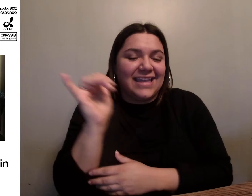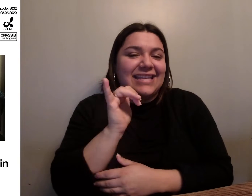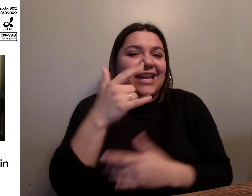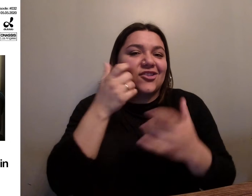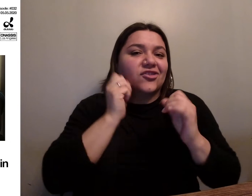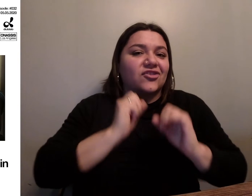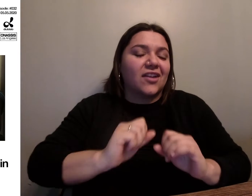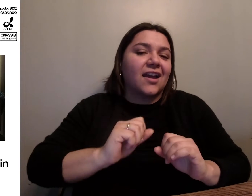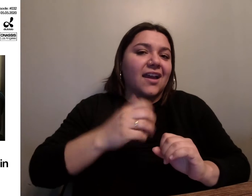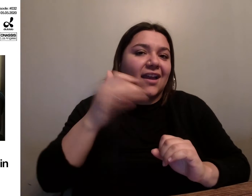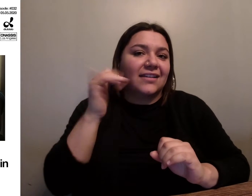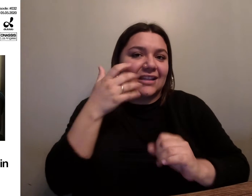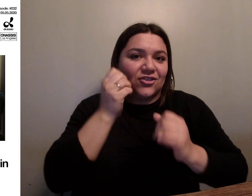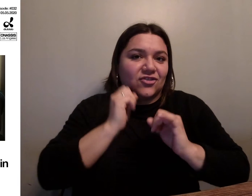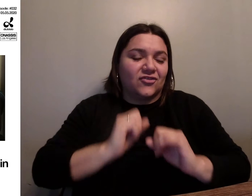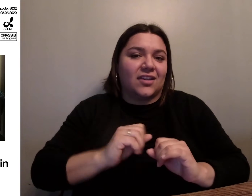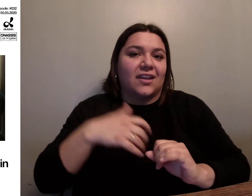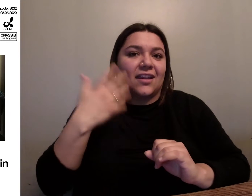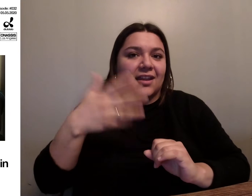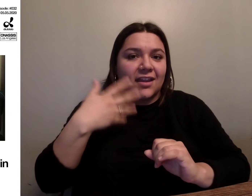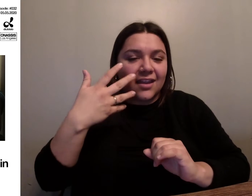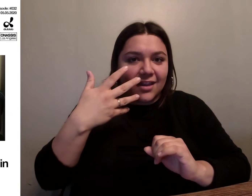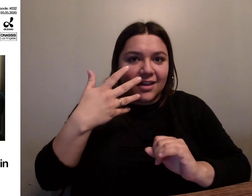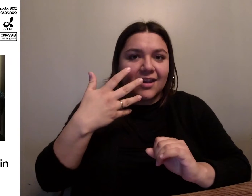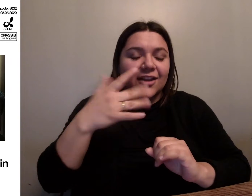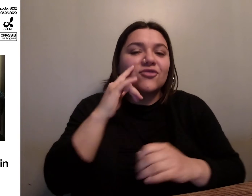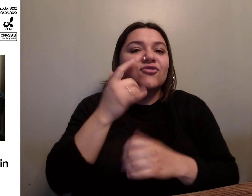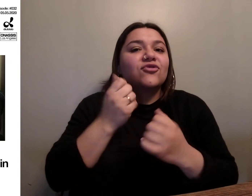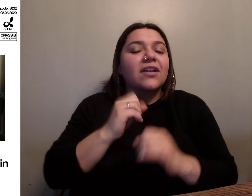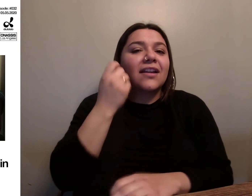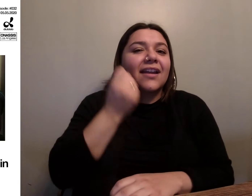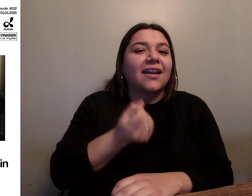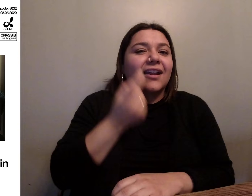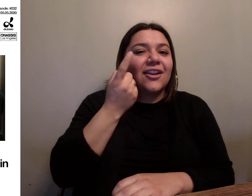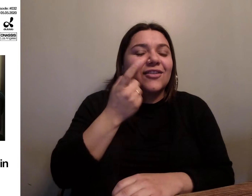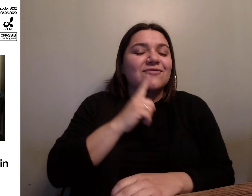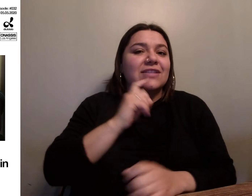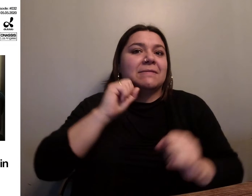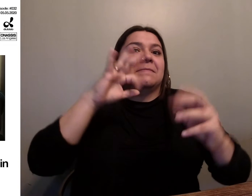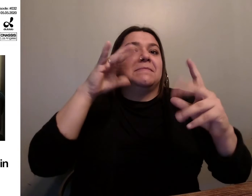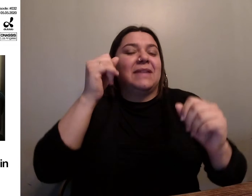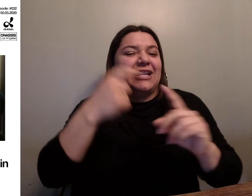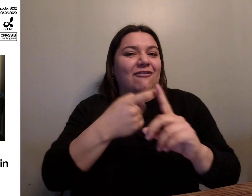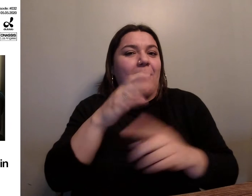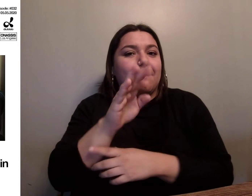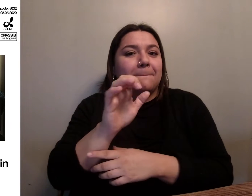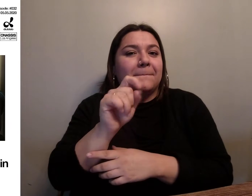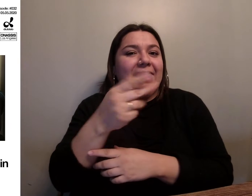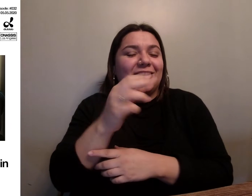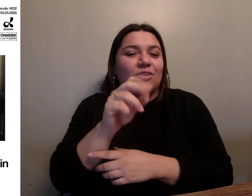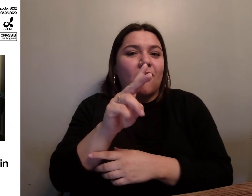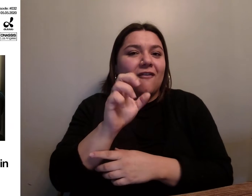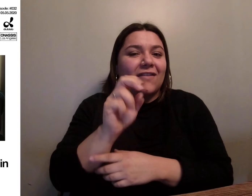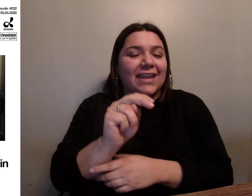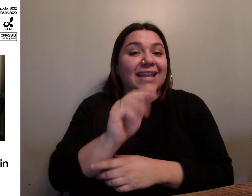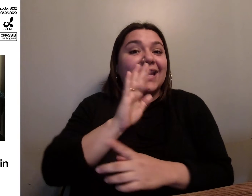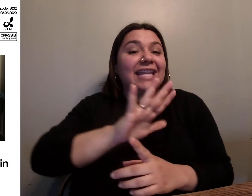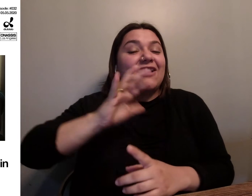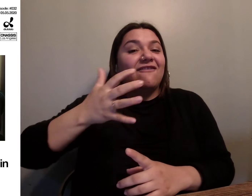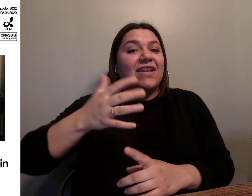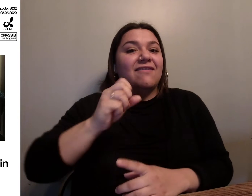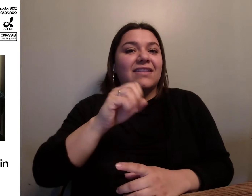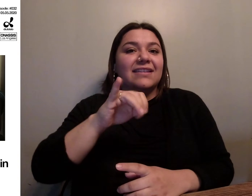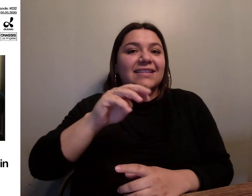understand the magnificence of Beethoven's Fifth Symphony by abstracting the sound of a single violin player out of the context